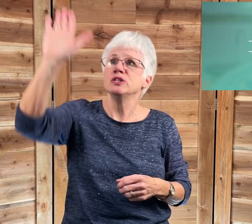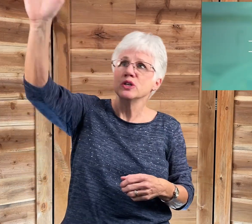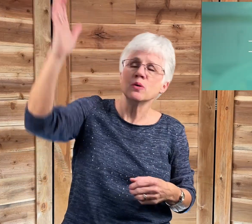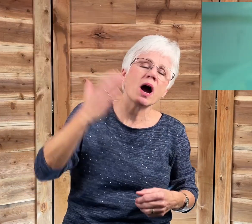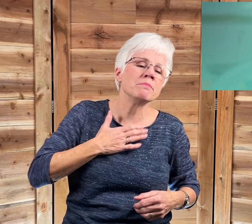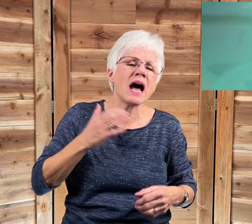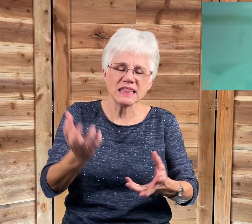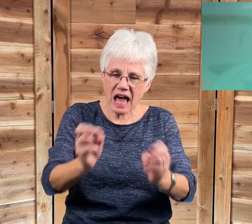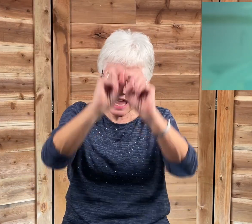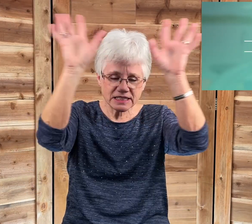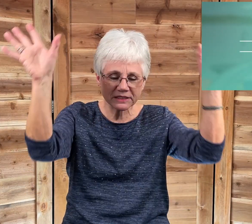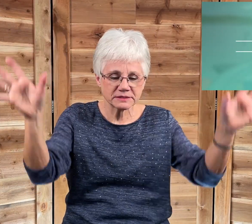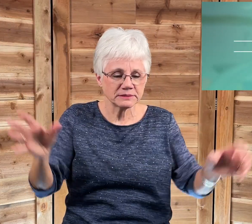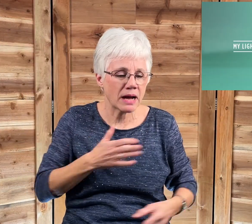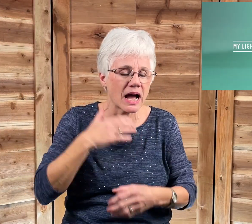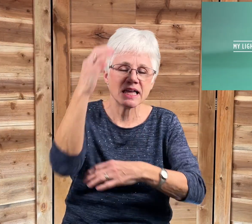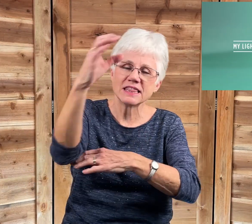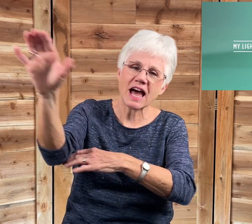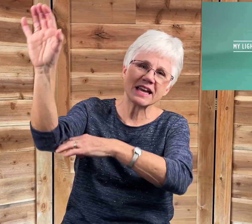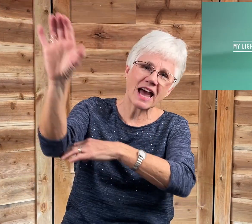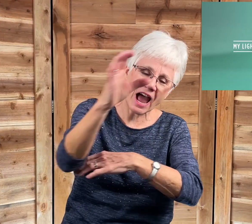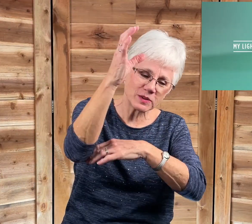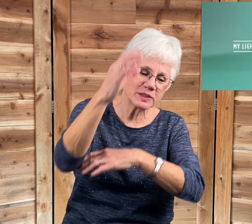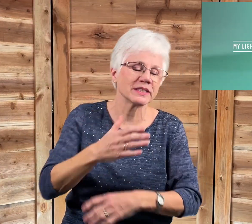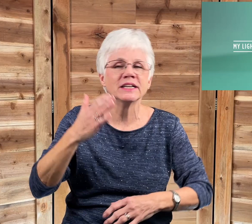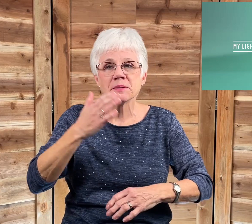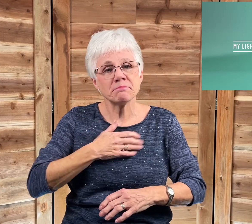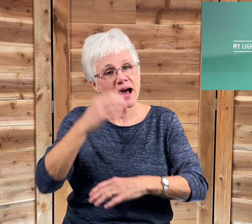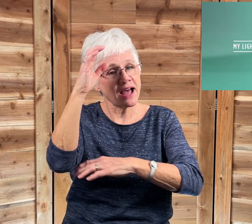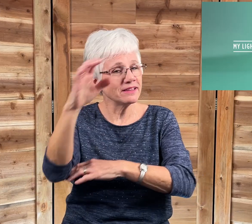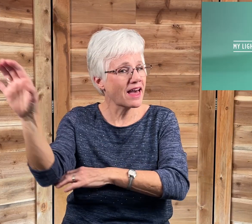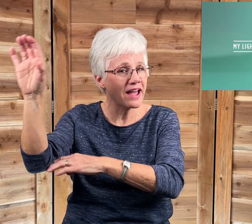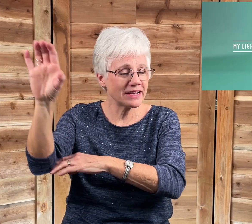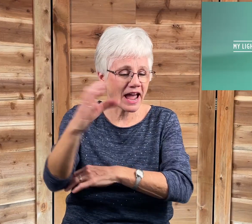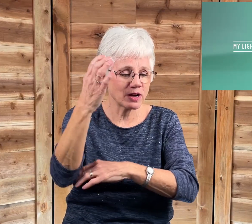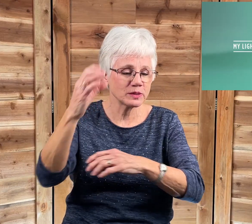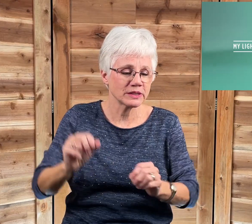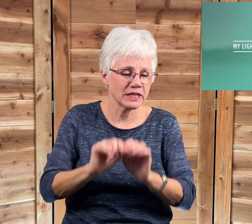Oh, you are my light, my lighthouse,